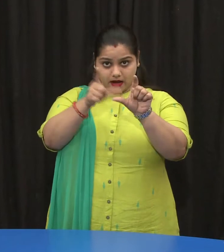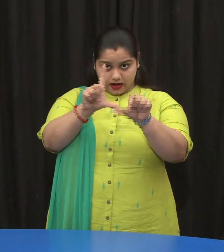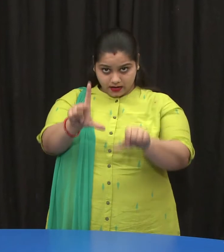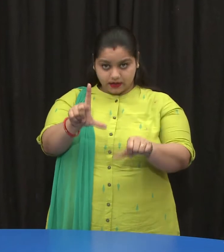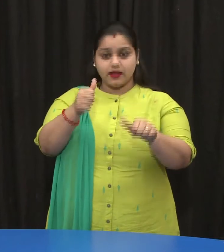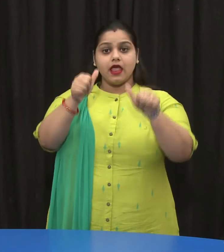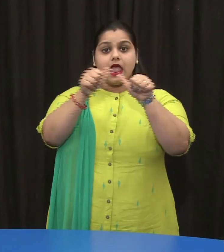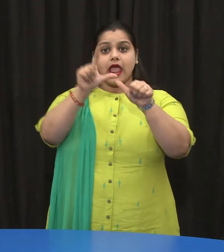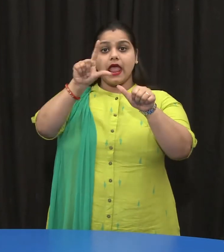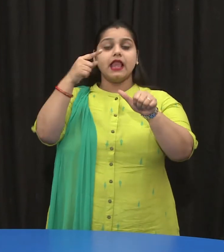Elise,